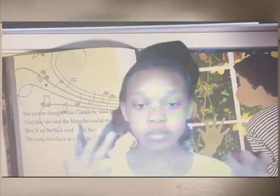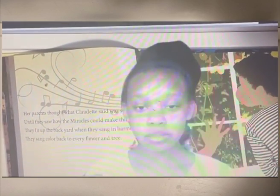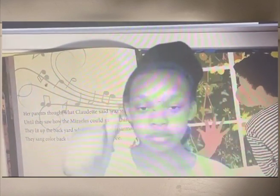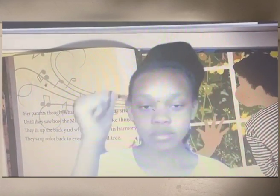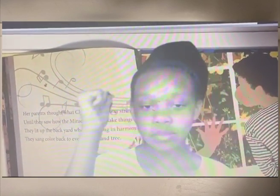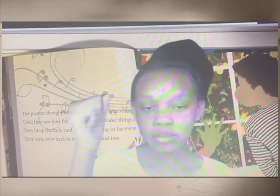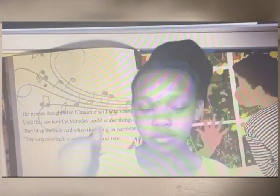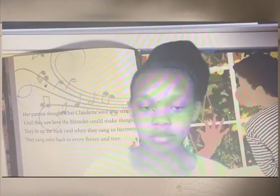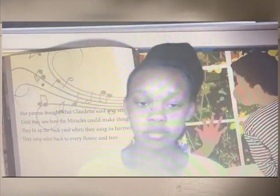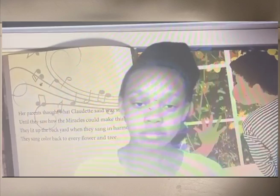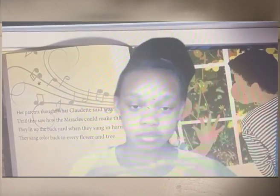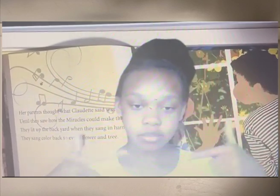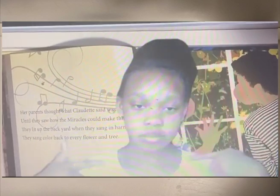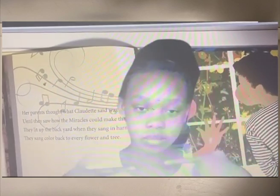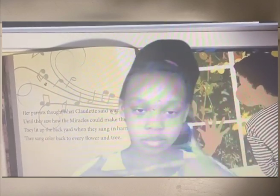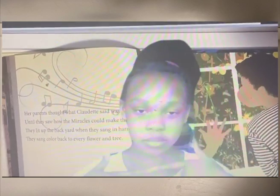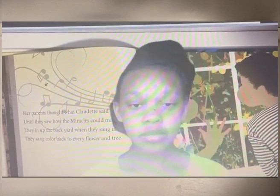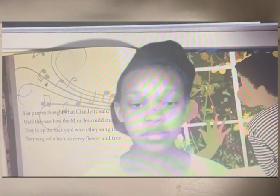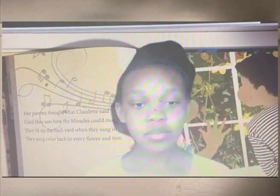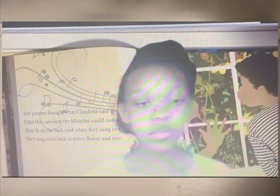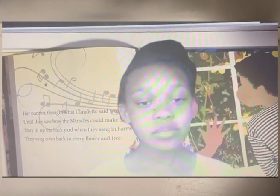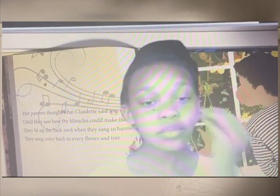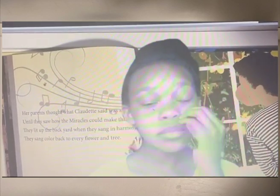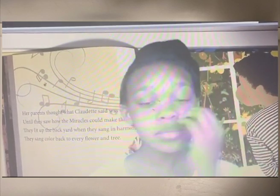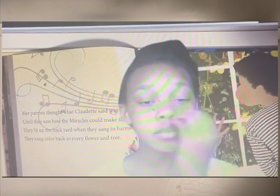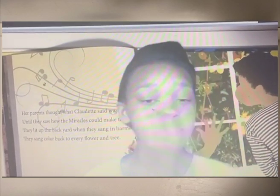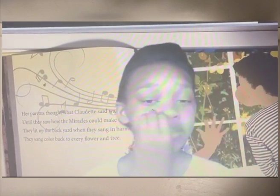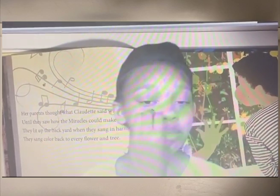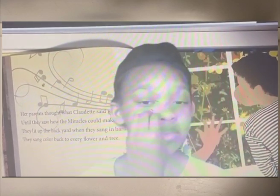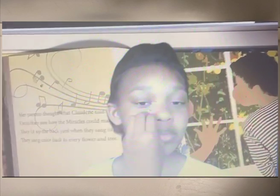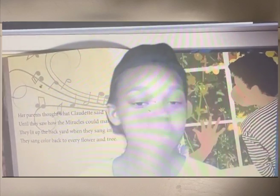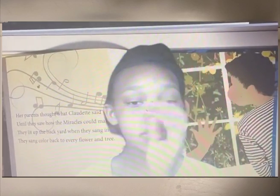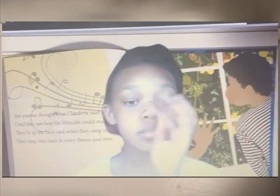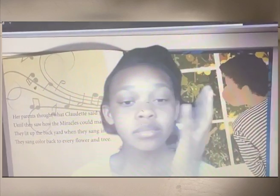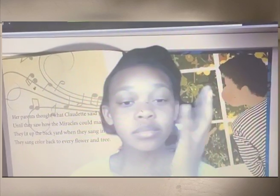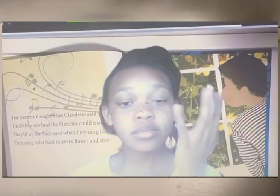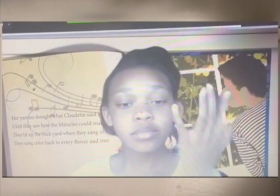up the backyard when they sang in harmony. They sang color back to every flower and tree.